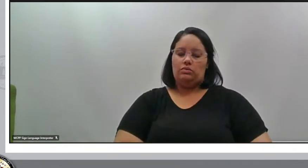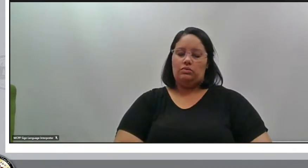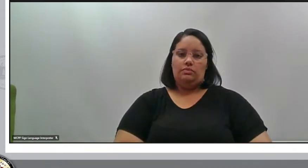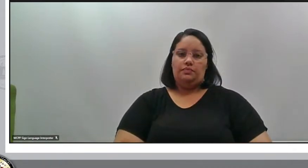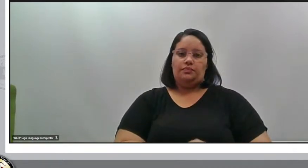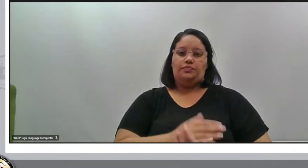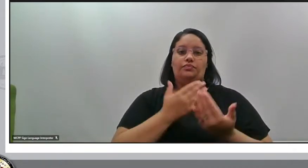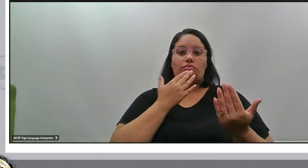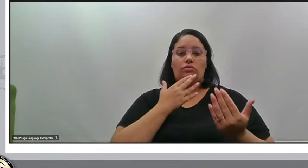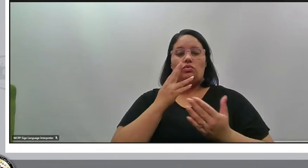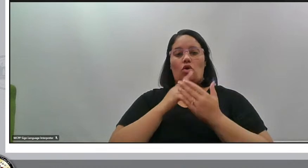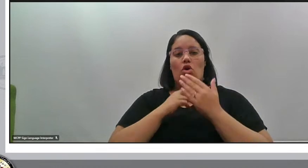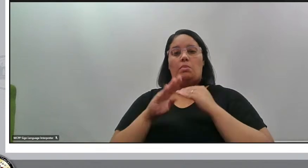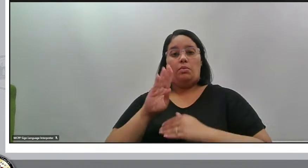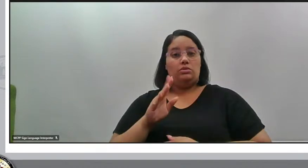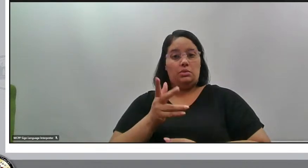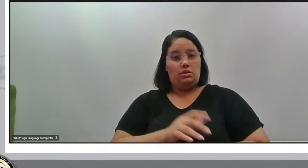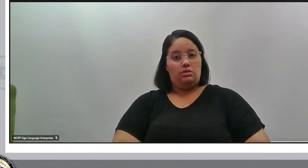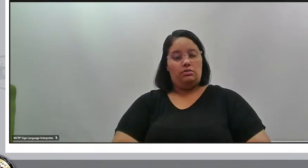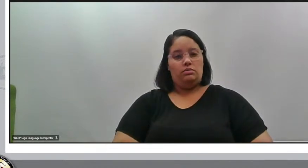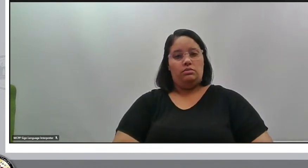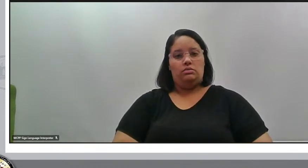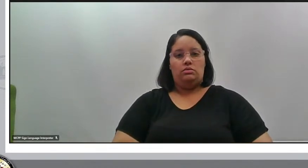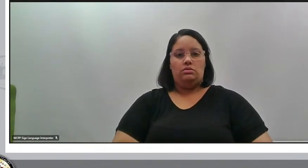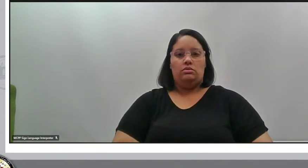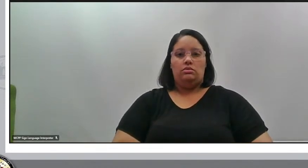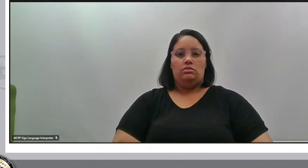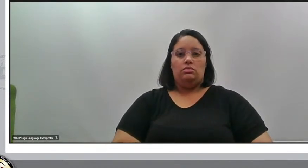Thank you, Honourable Bosman.